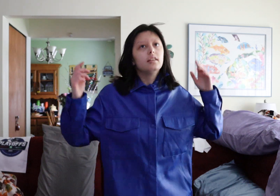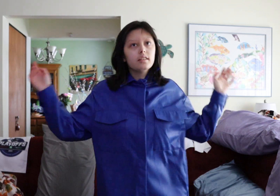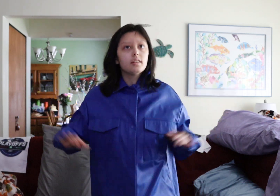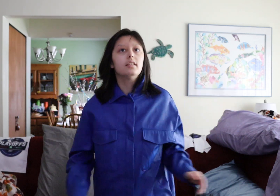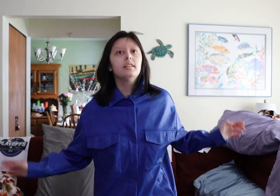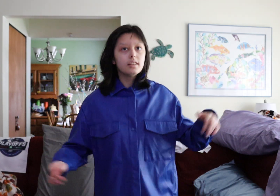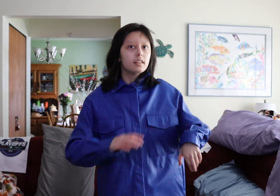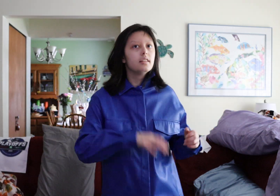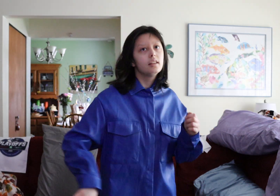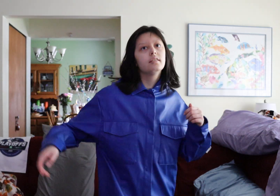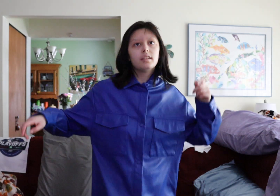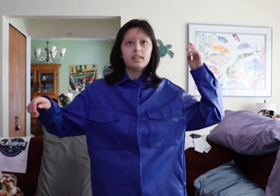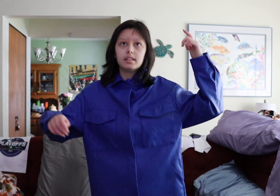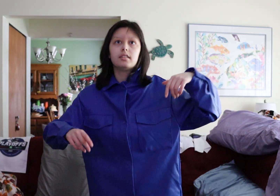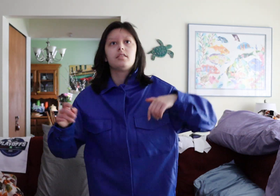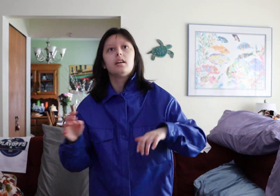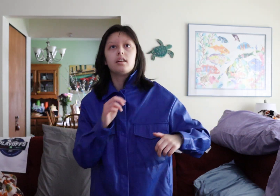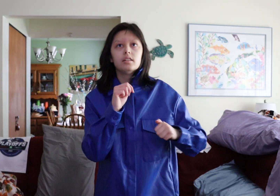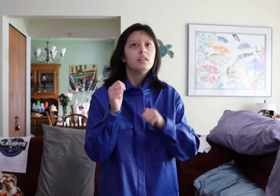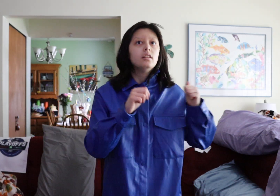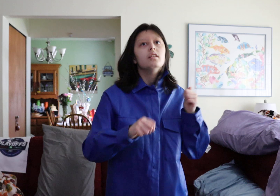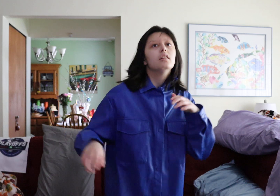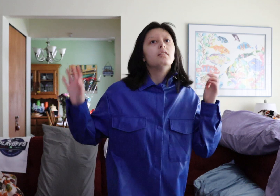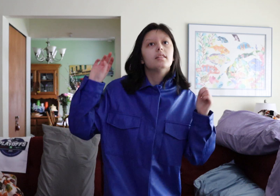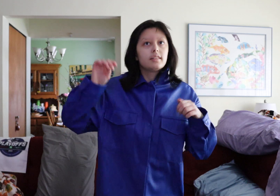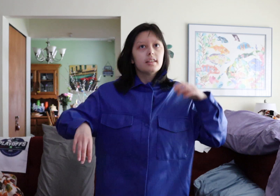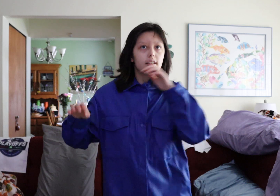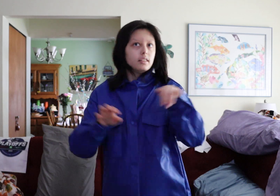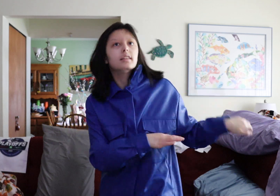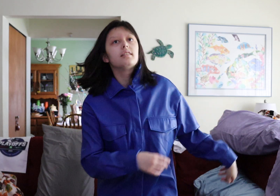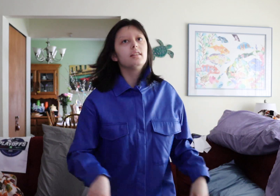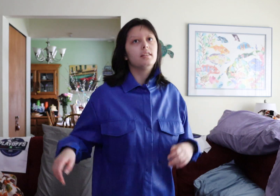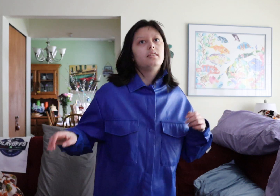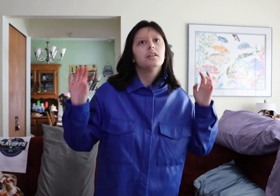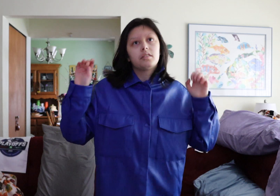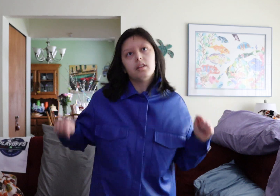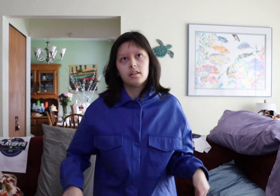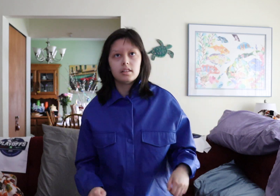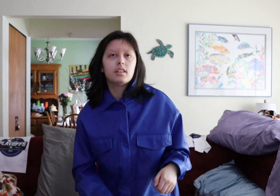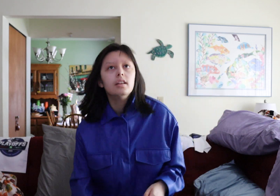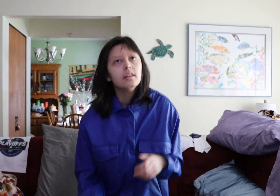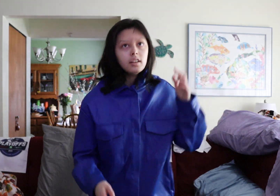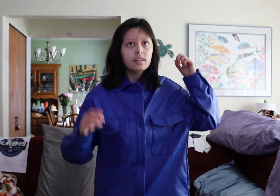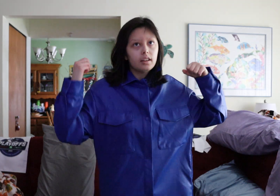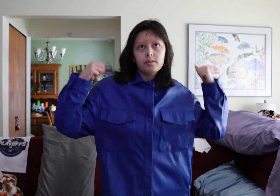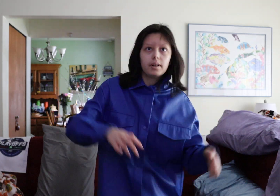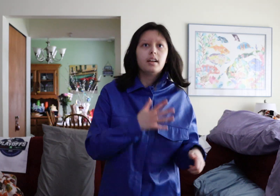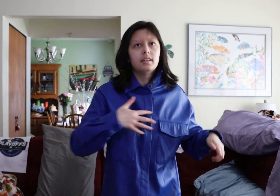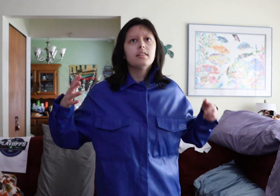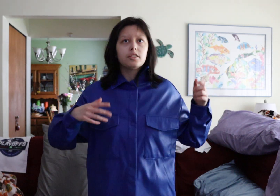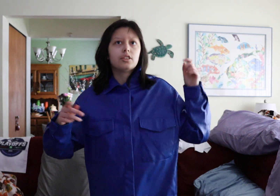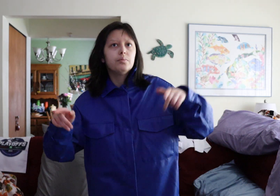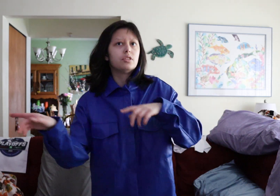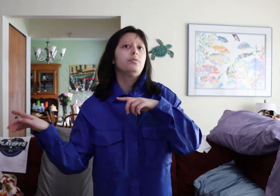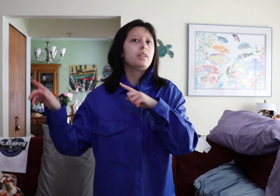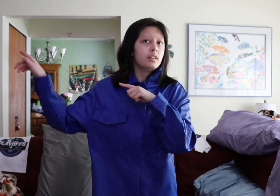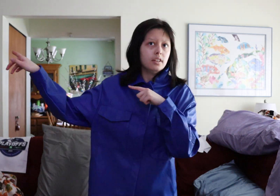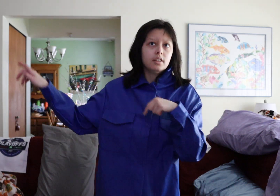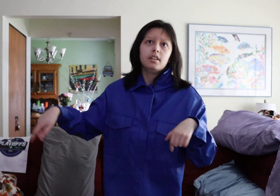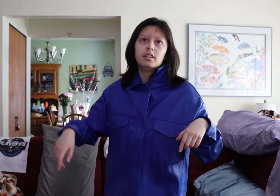but don't like it, it's brand I want you to train, to boss, I'm the man, I'm super super super The